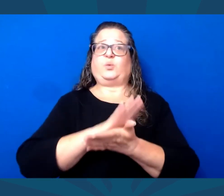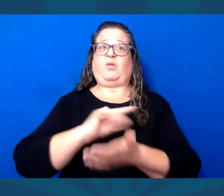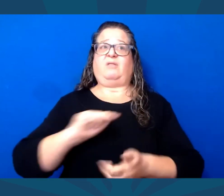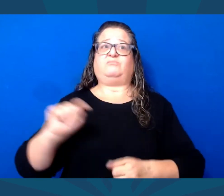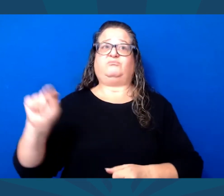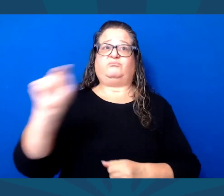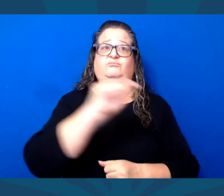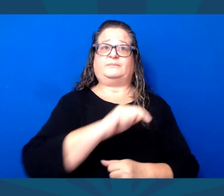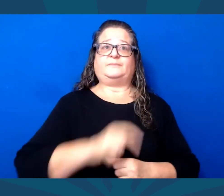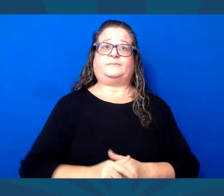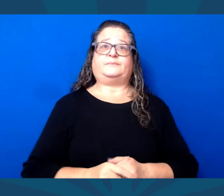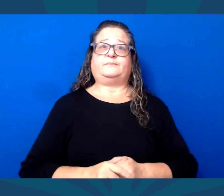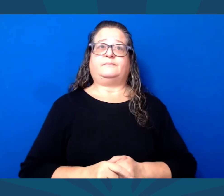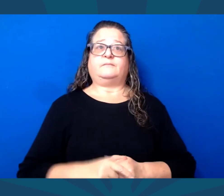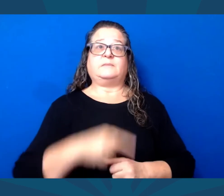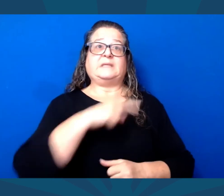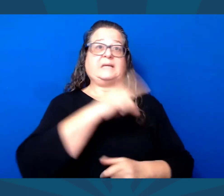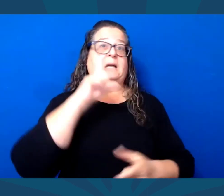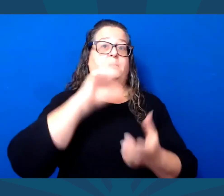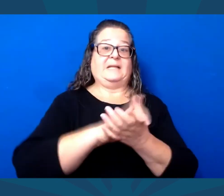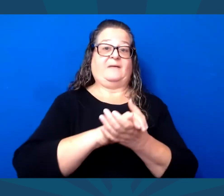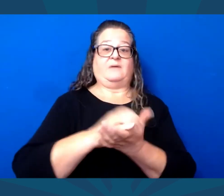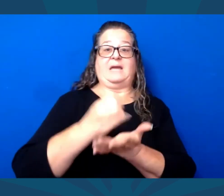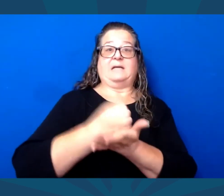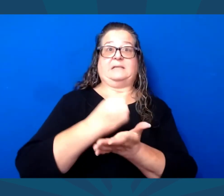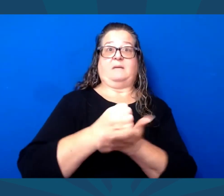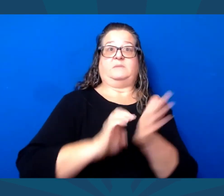counselors and social workers in Arizona schools.